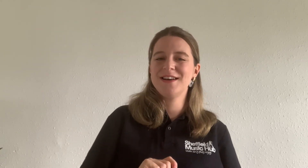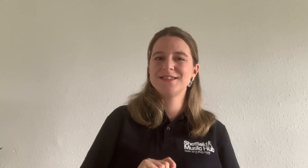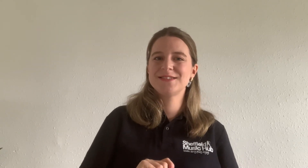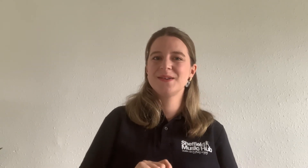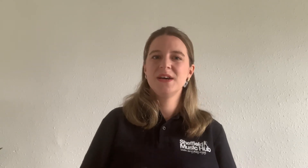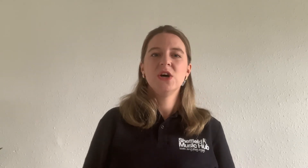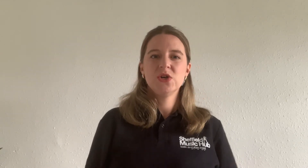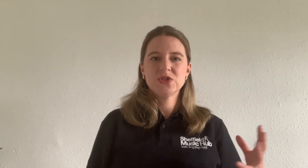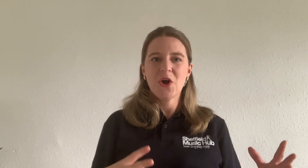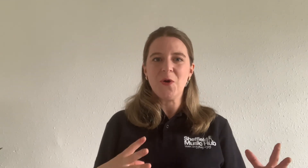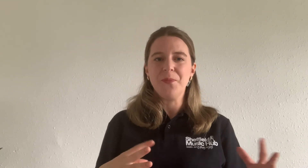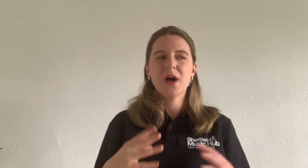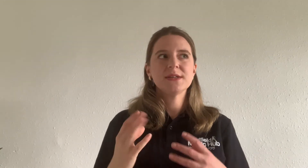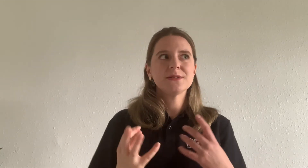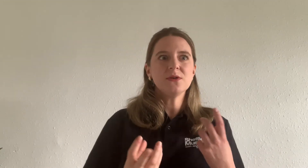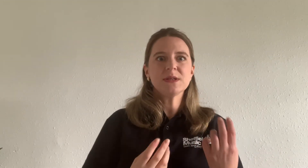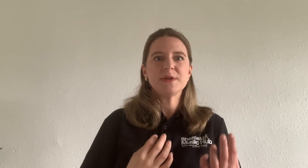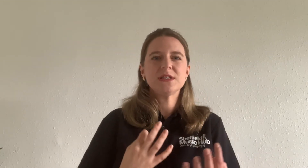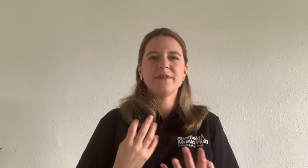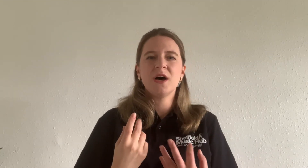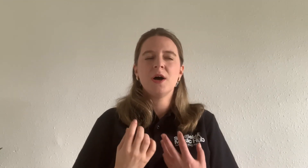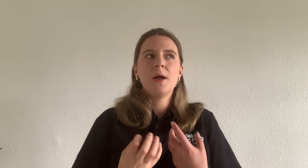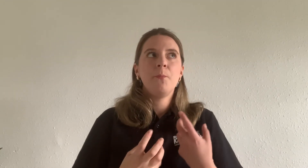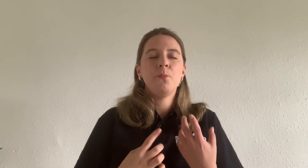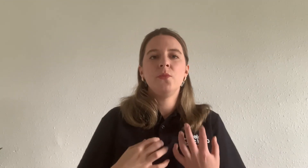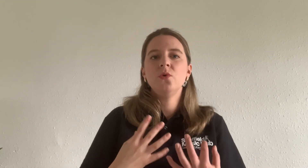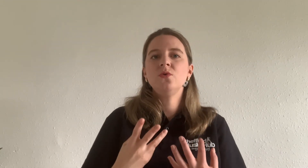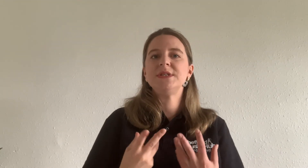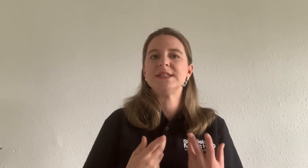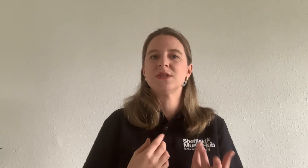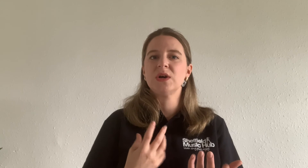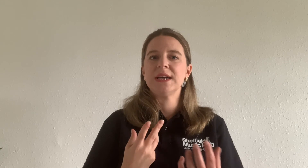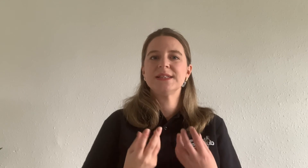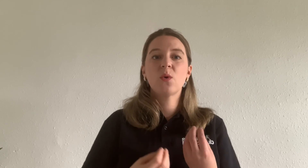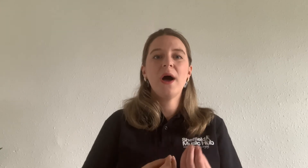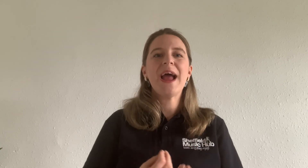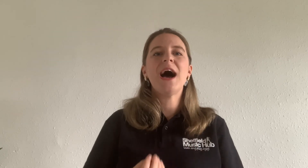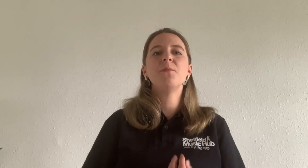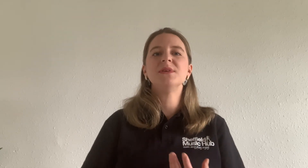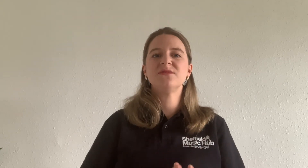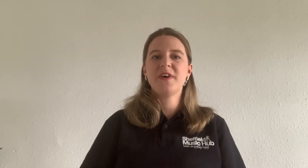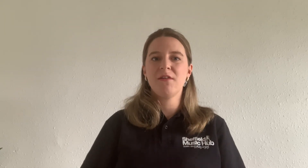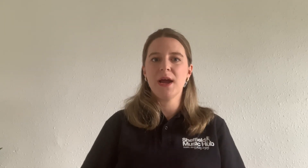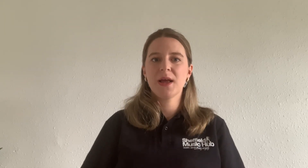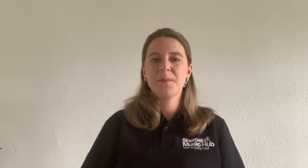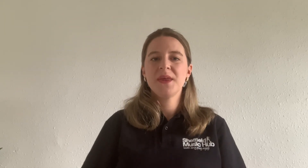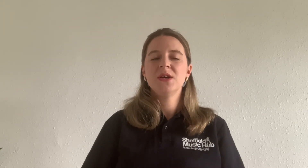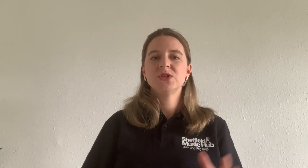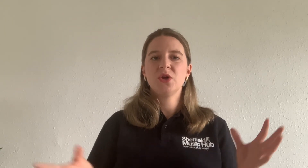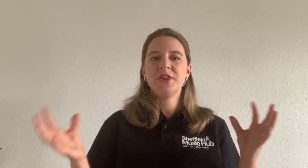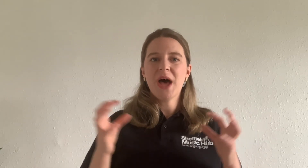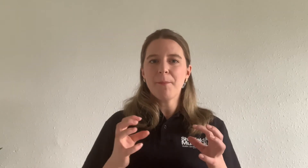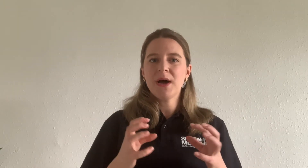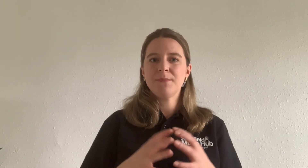nice. So, our song's a bit of a moody song. It's quite atmospheric, so that might make